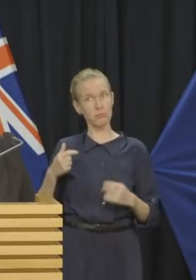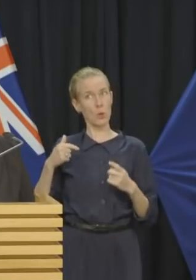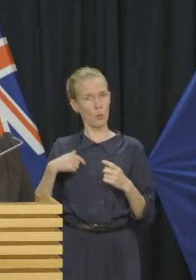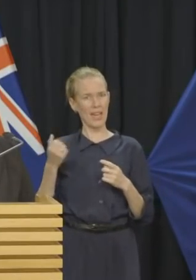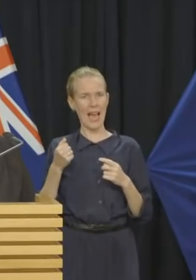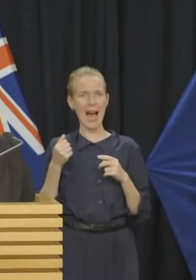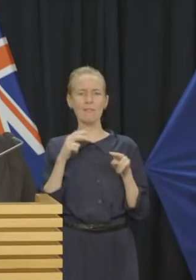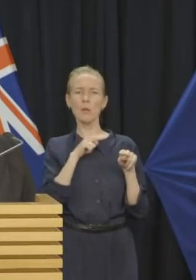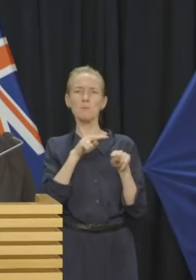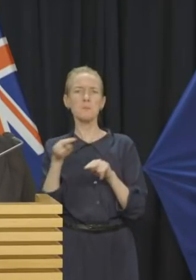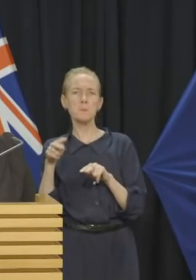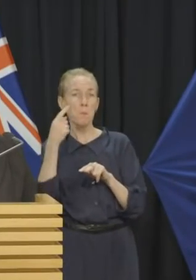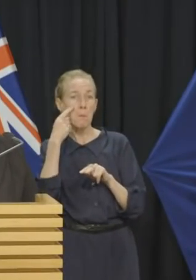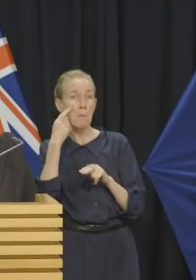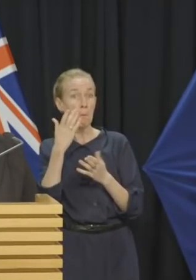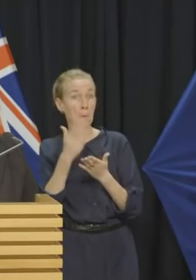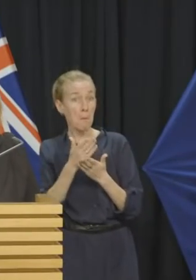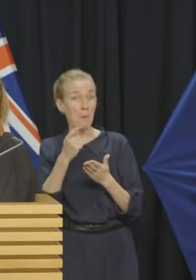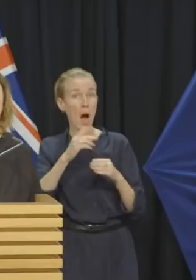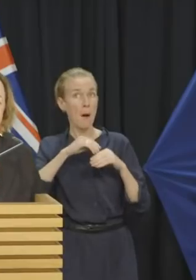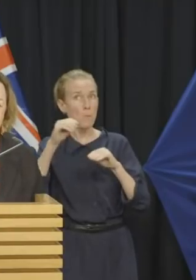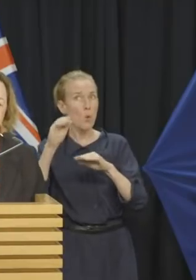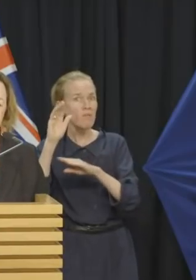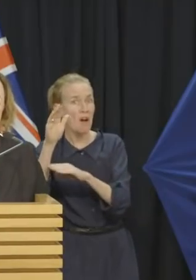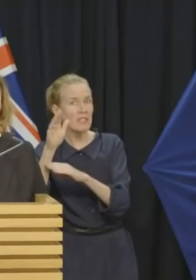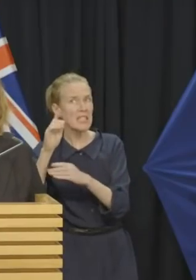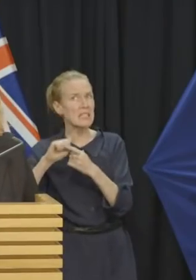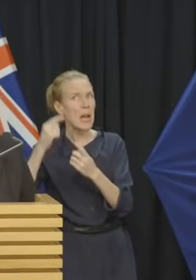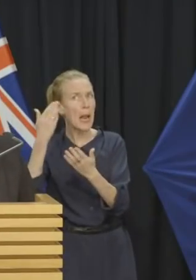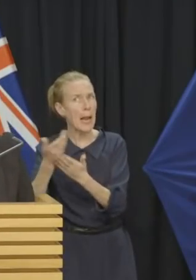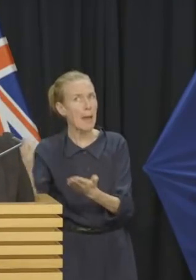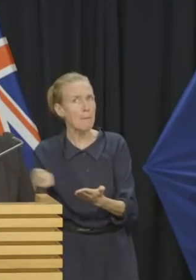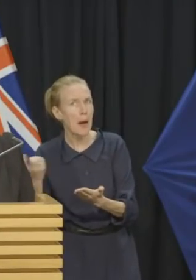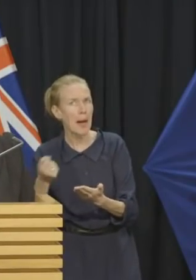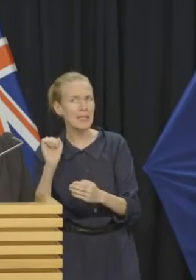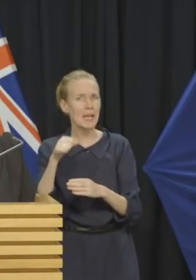up the regulations, but also we are working on a trust model as well.